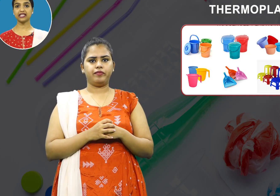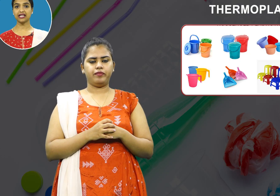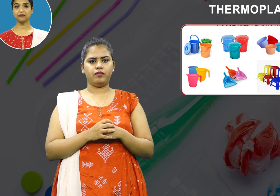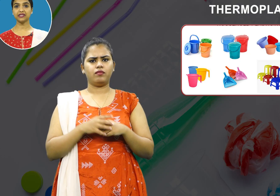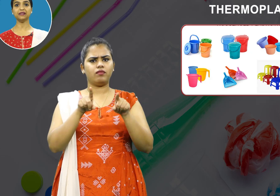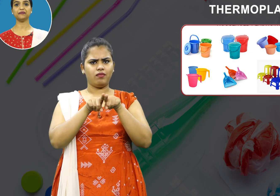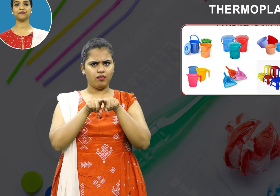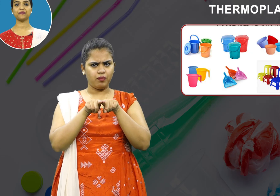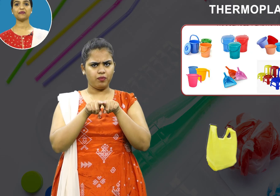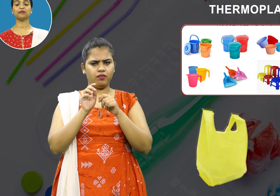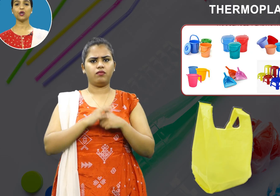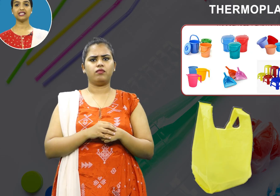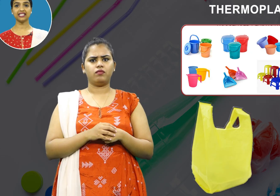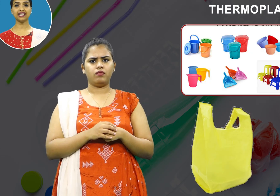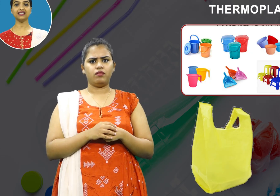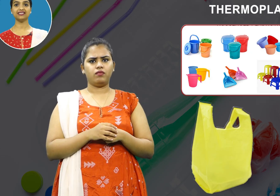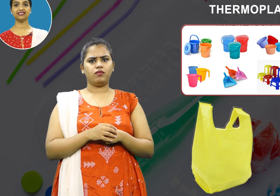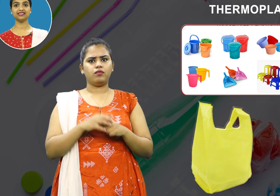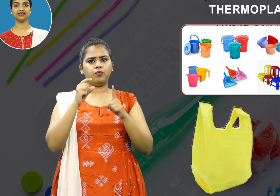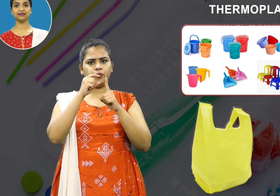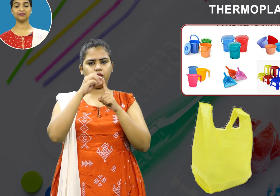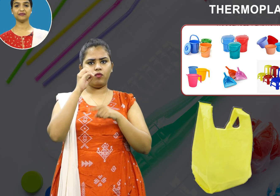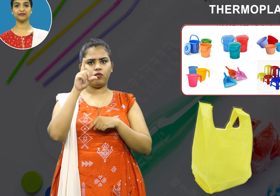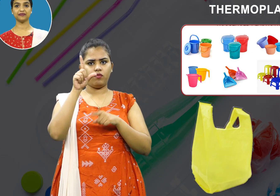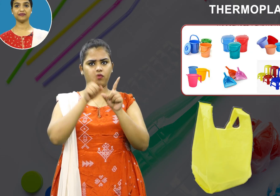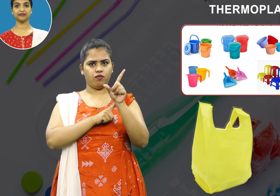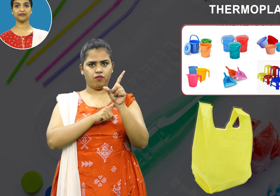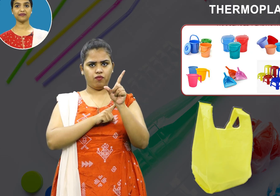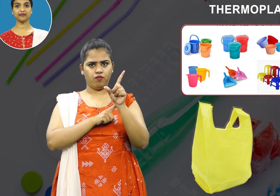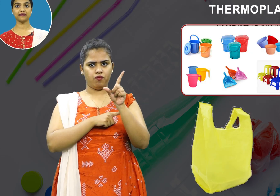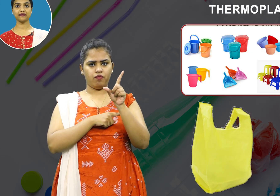For example, polythene,